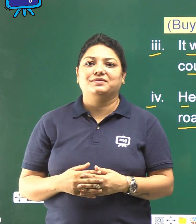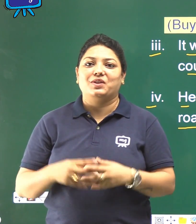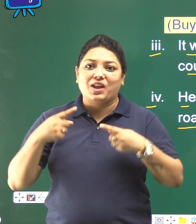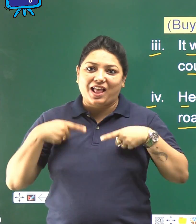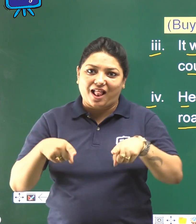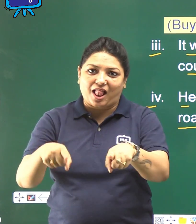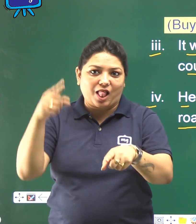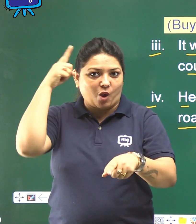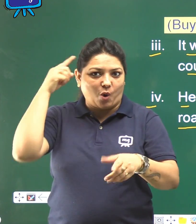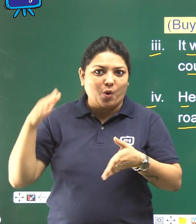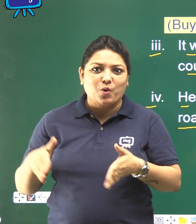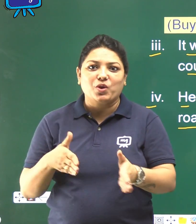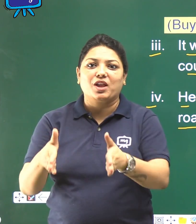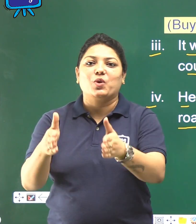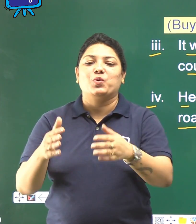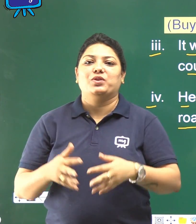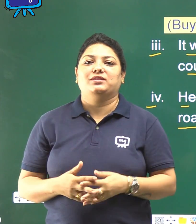along the road.